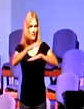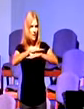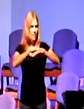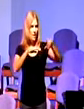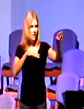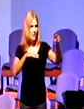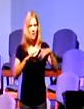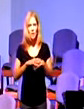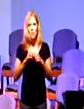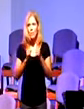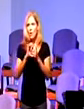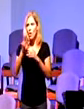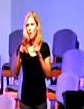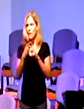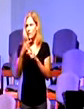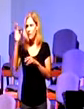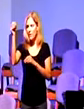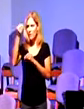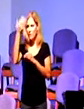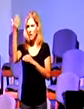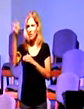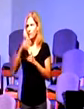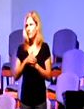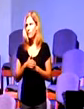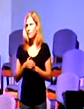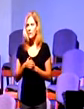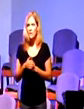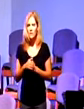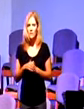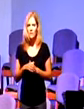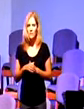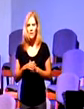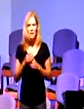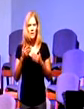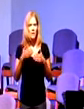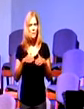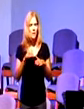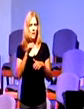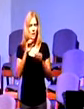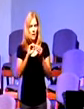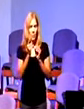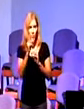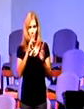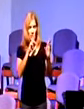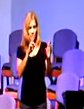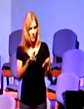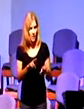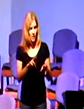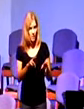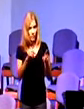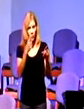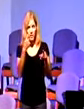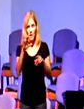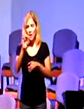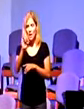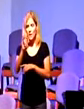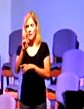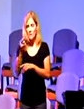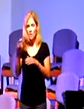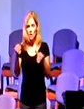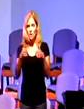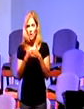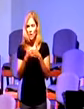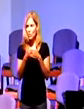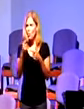there with all kinds of information. But could that be our number one response to what Elizabeth challenged us with this